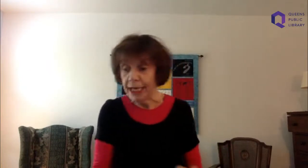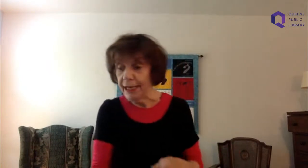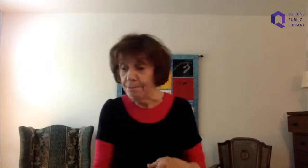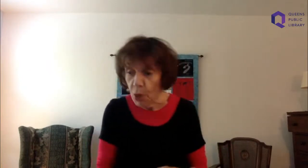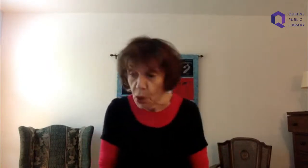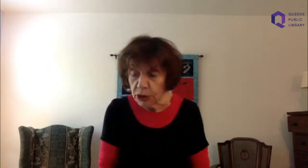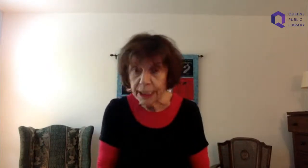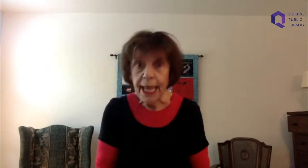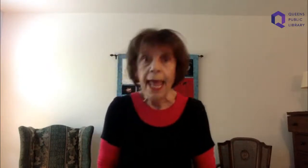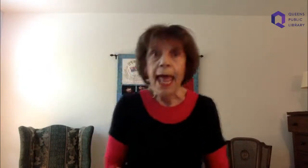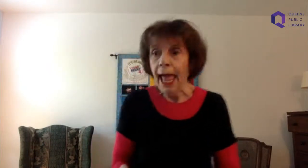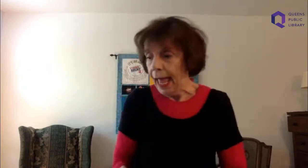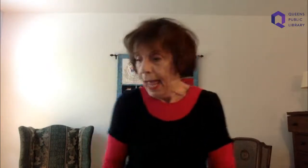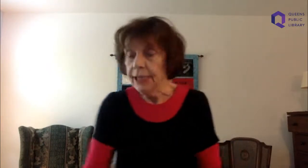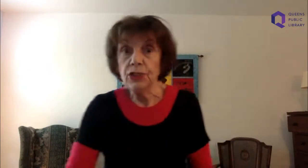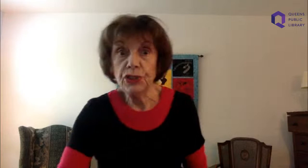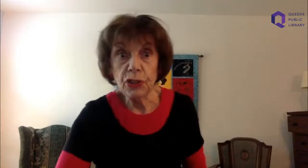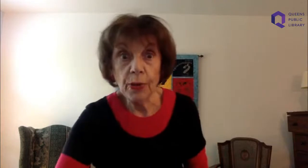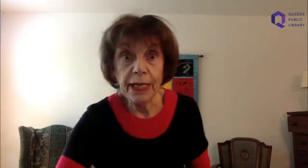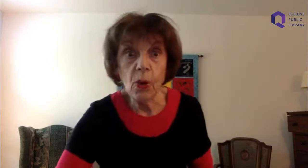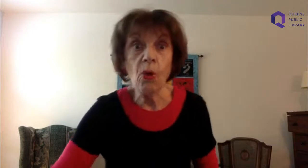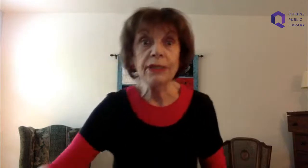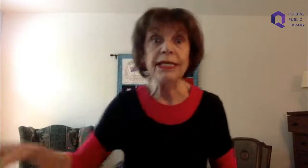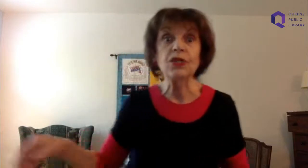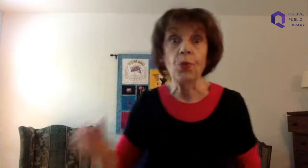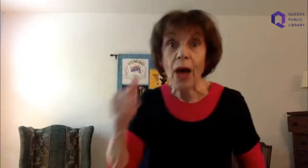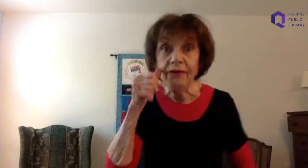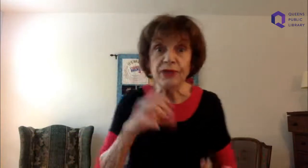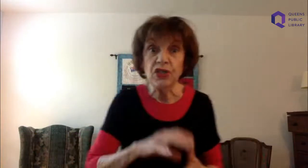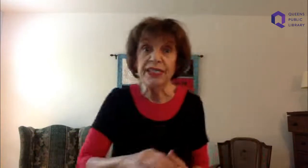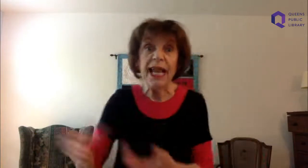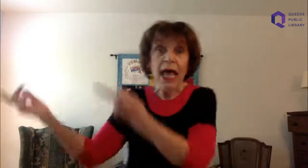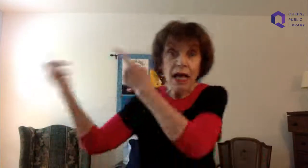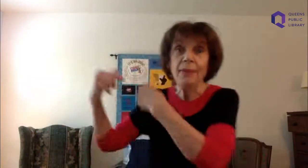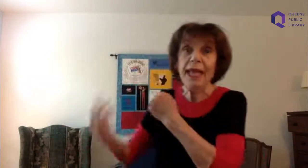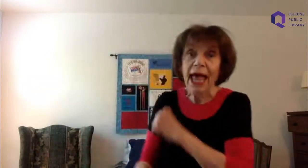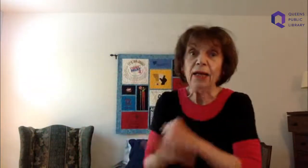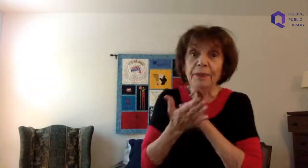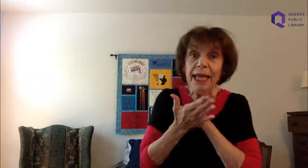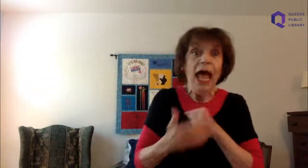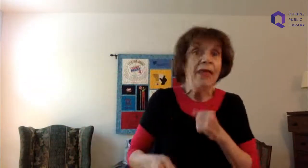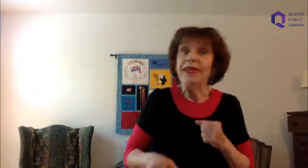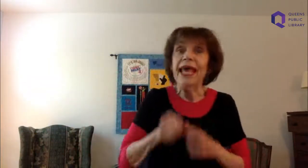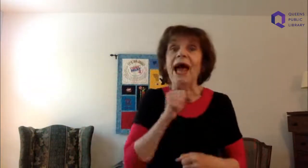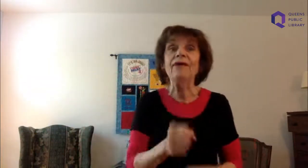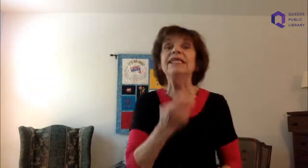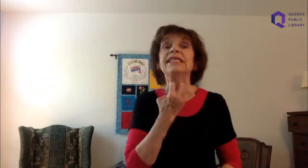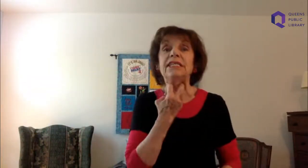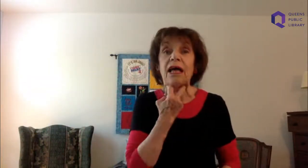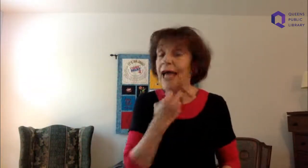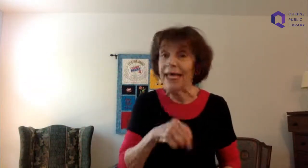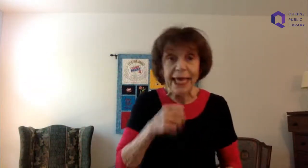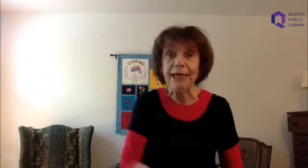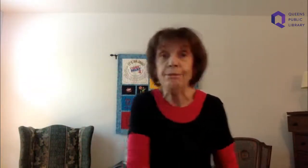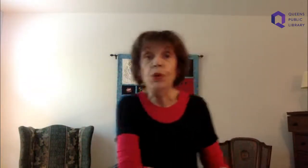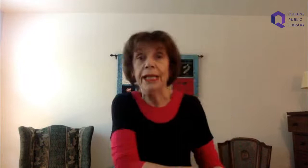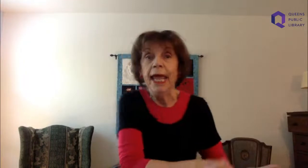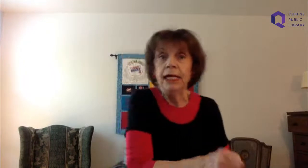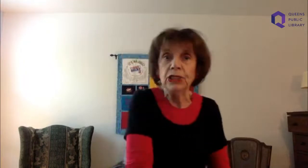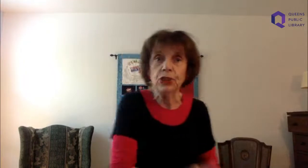and he pulled. So he called his wife, and she said, come and help me. The carrot is stuck. I can't pull it. And